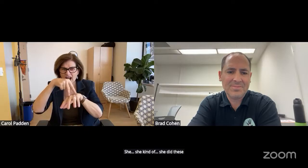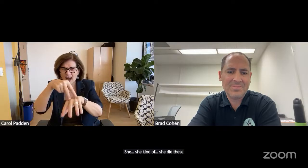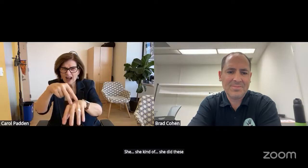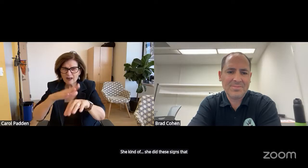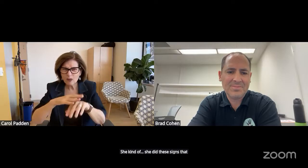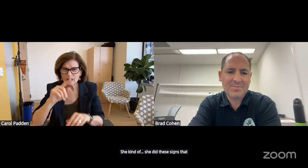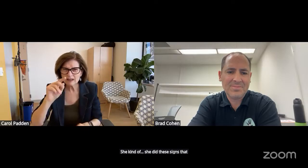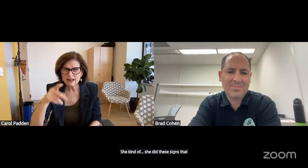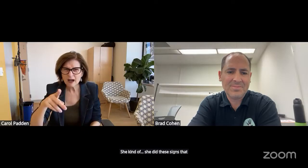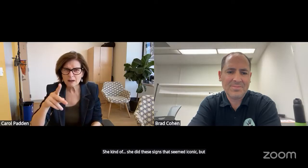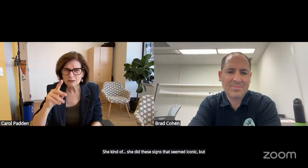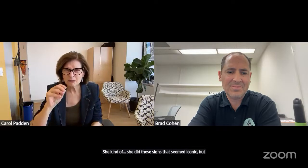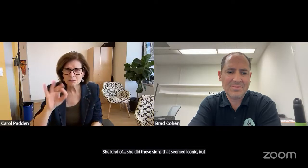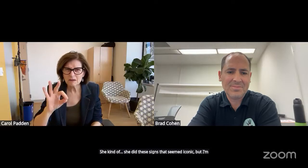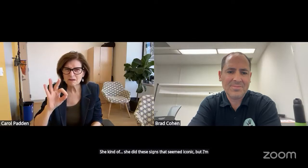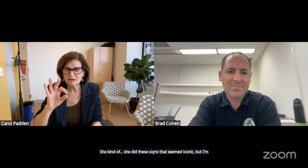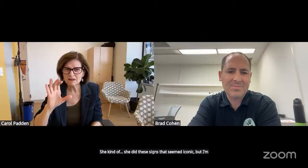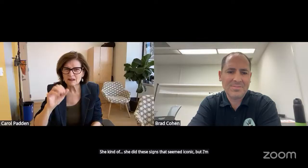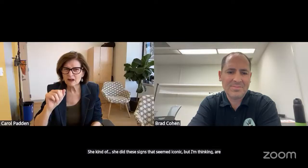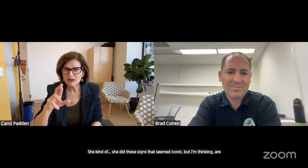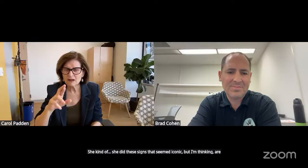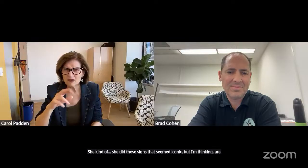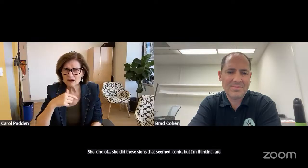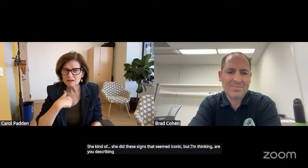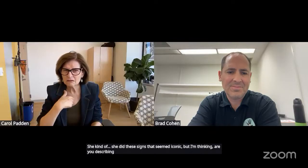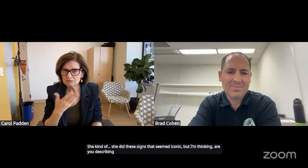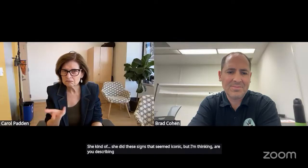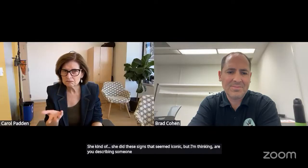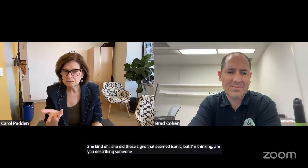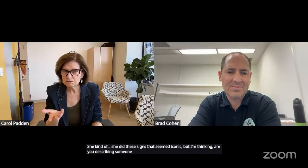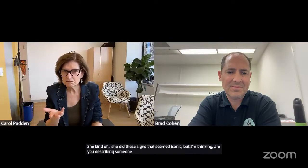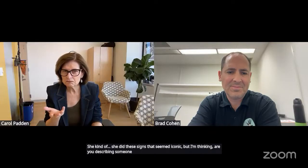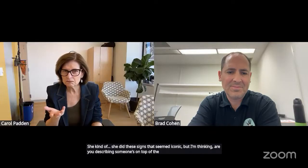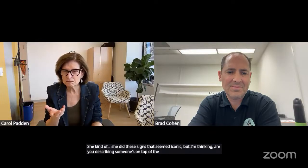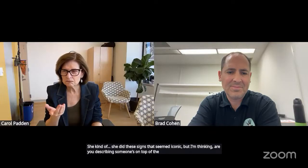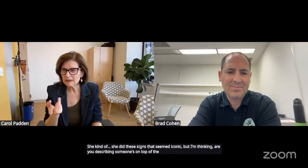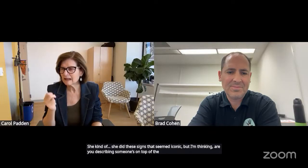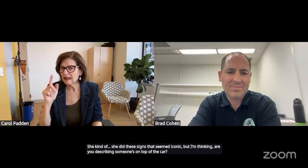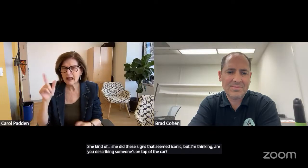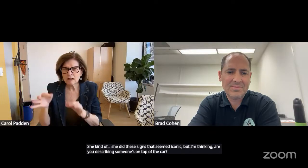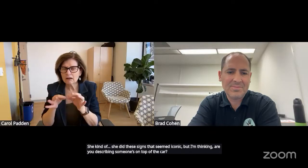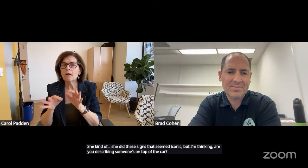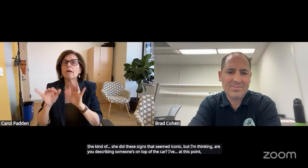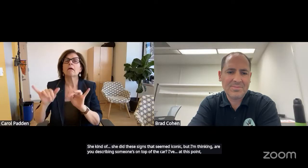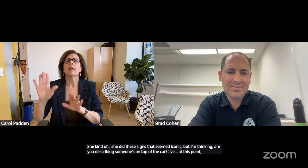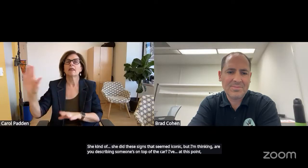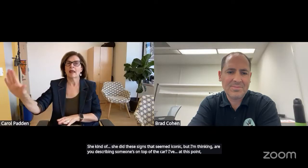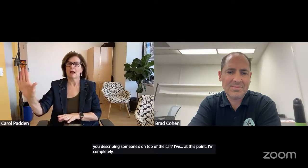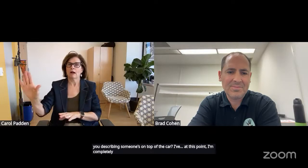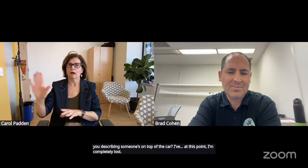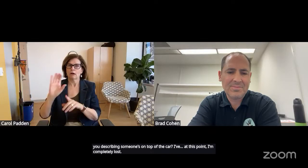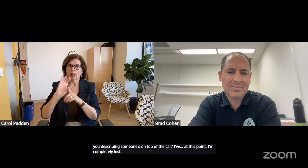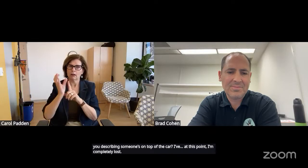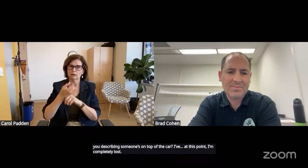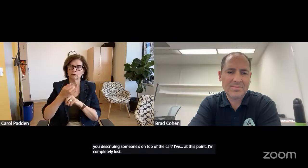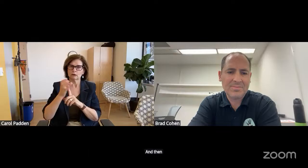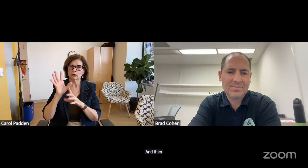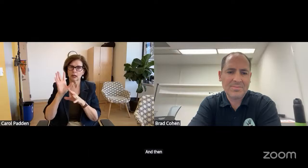seemed iconic, but I'm thinking, are you describing someone's on top of the car? At this point, I'm completely lost. And then I